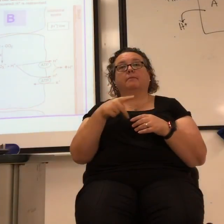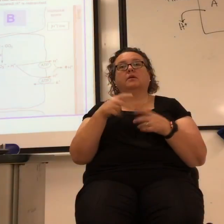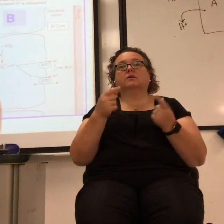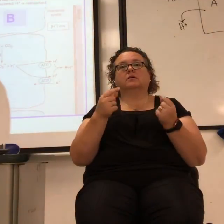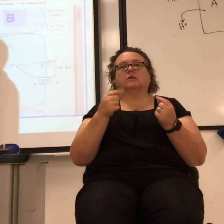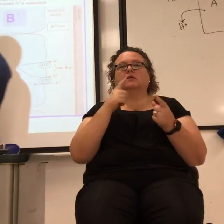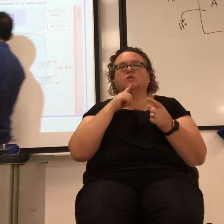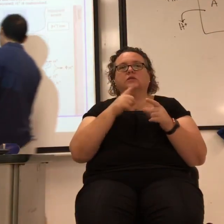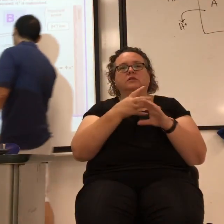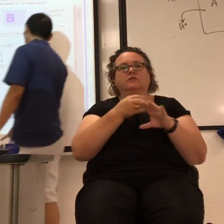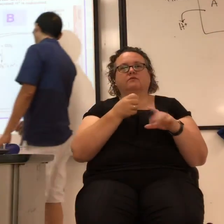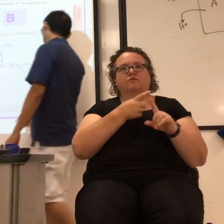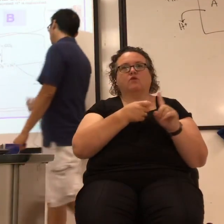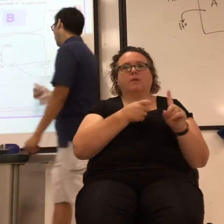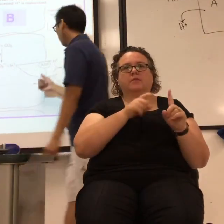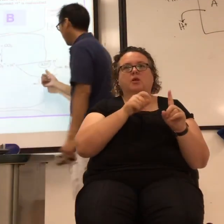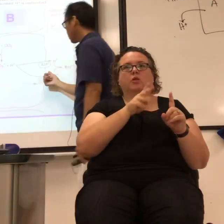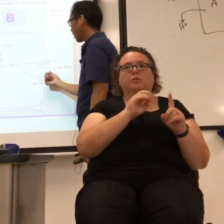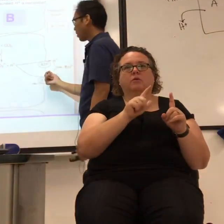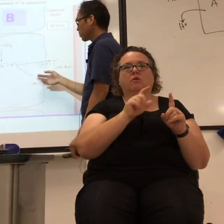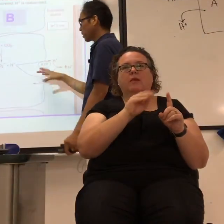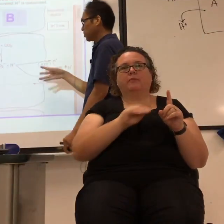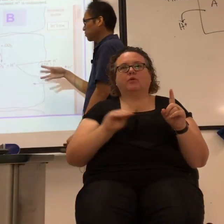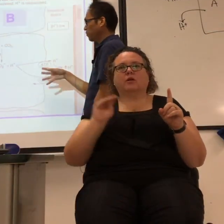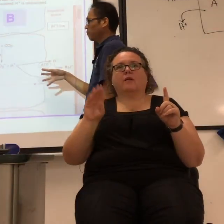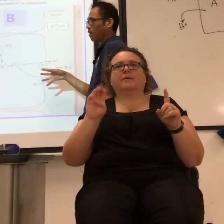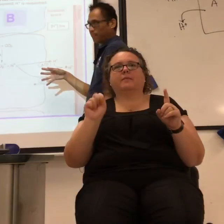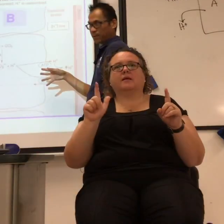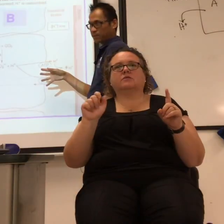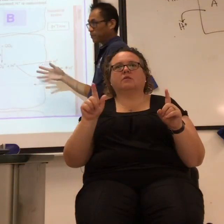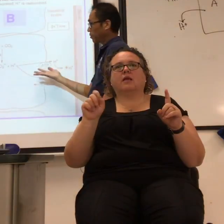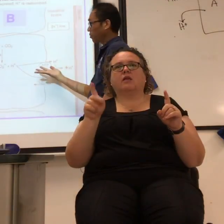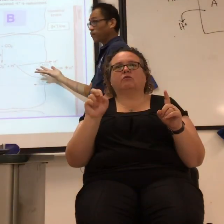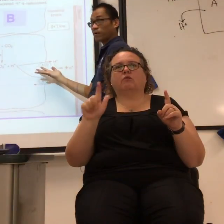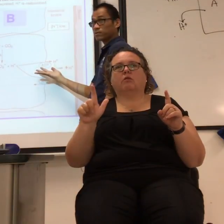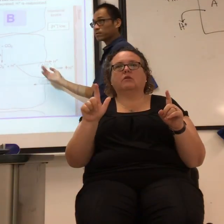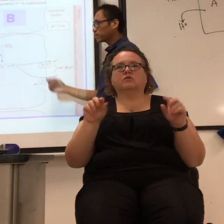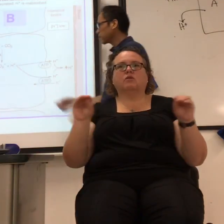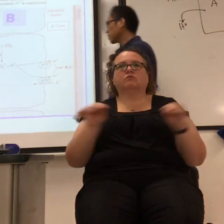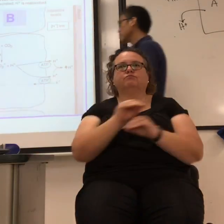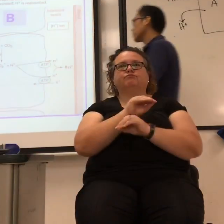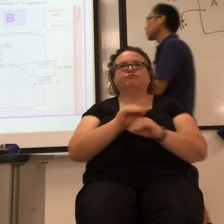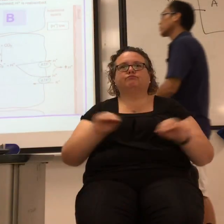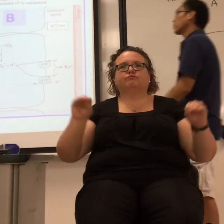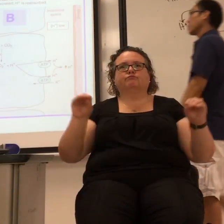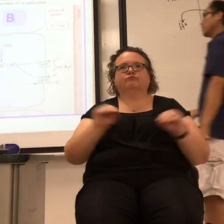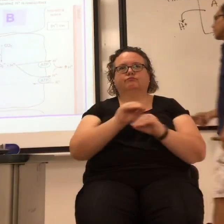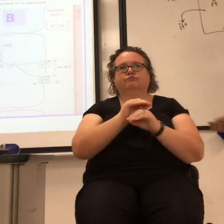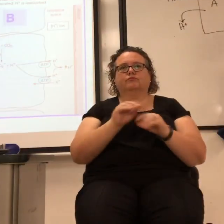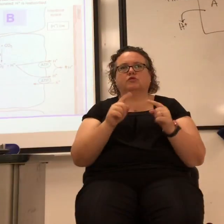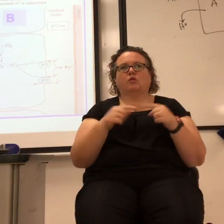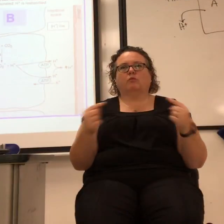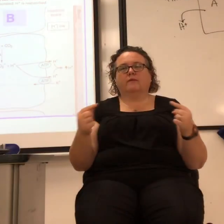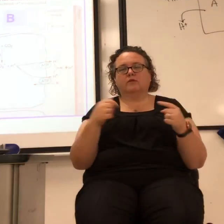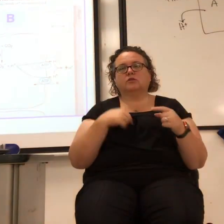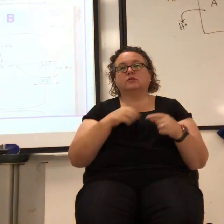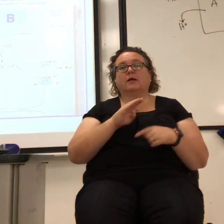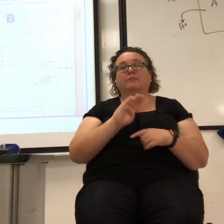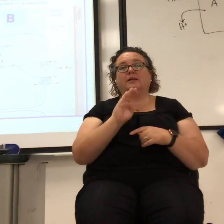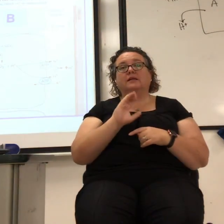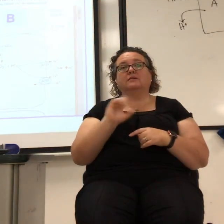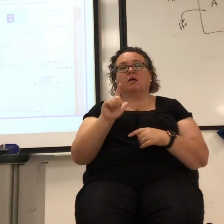get it out of the luminal side and put it on the basolateral side, just flip-flop it. So you do the reverse. The B cell